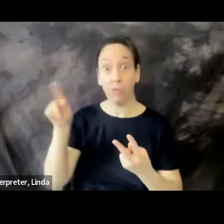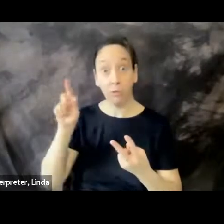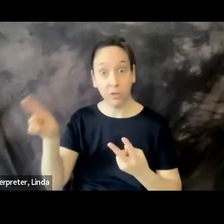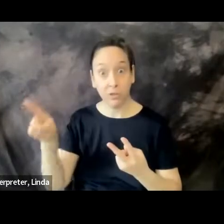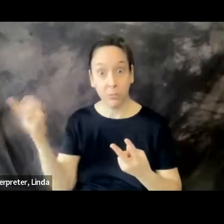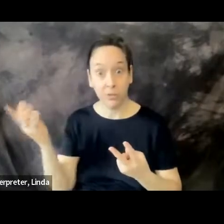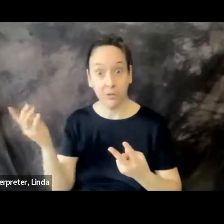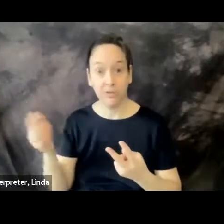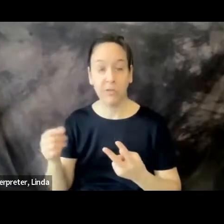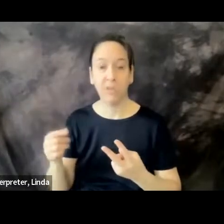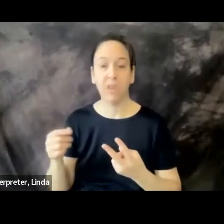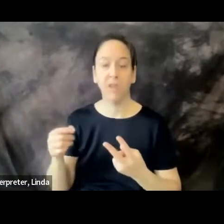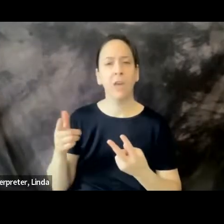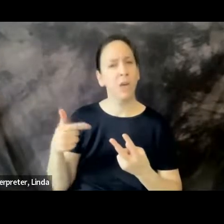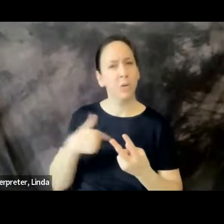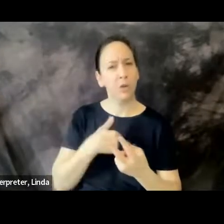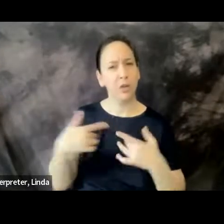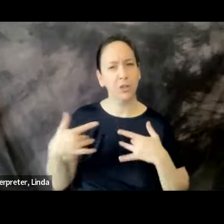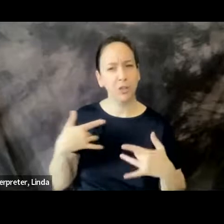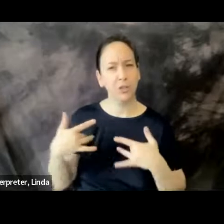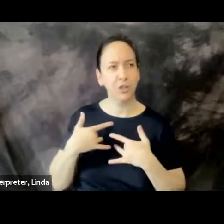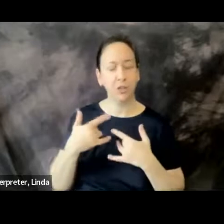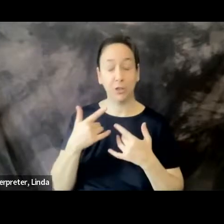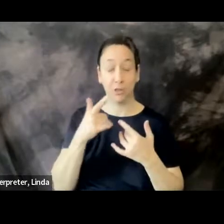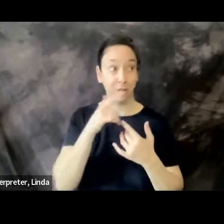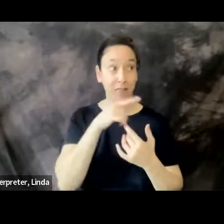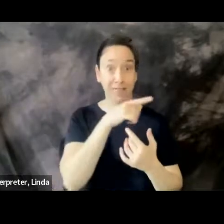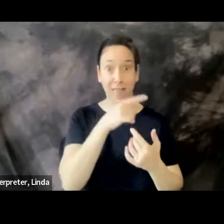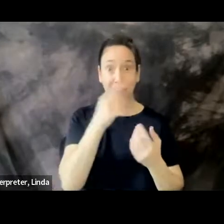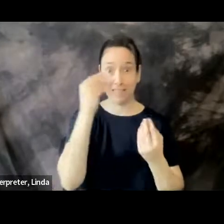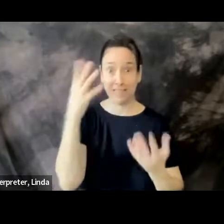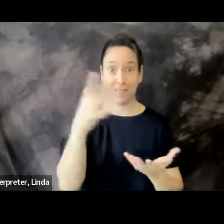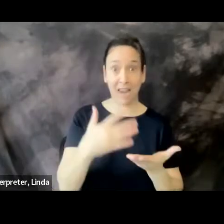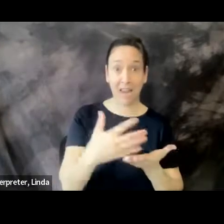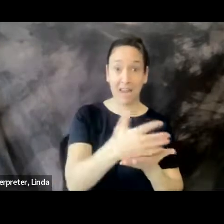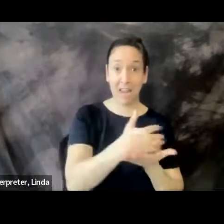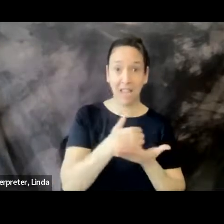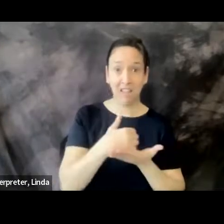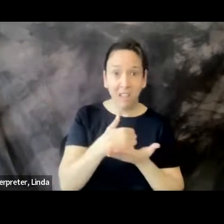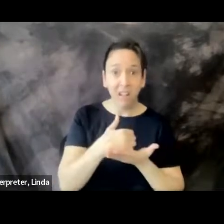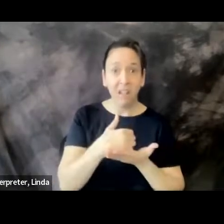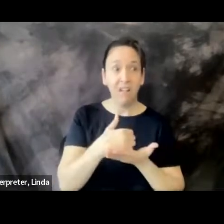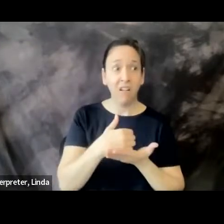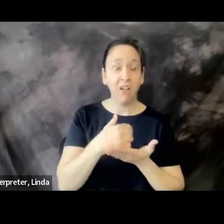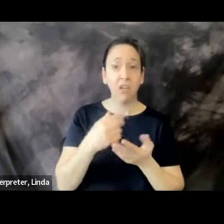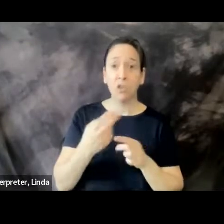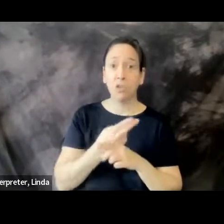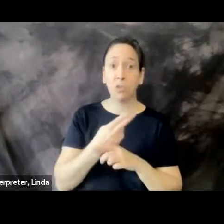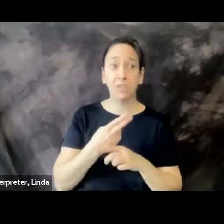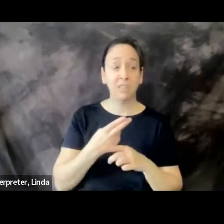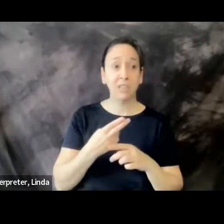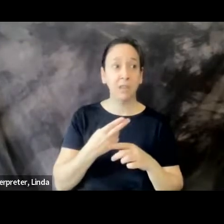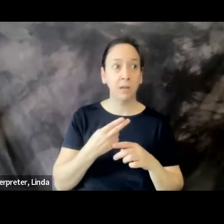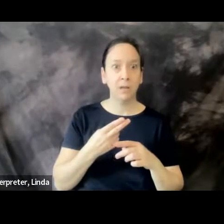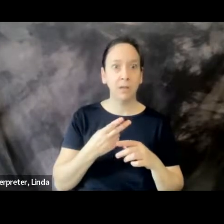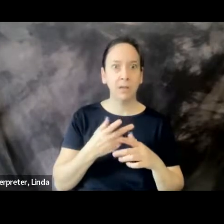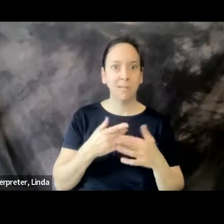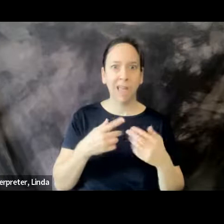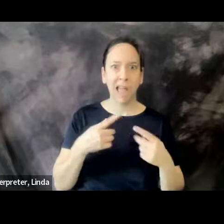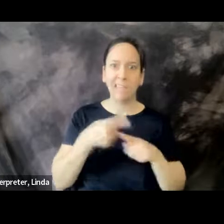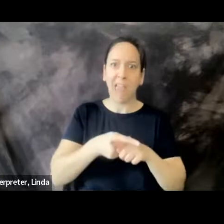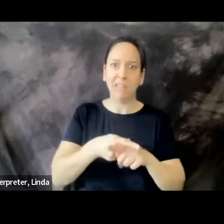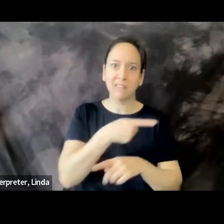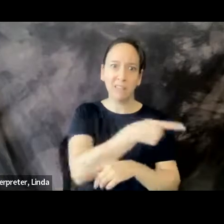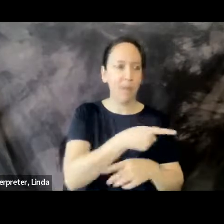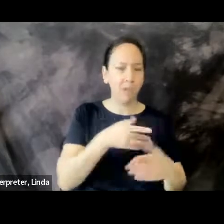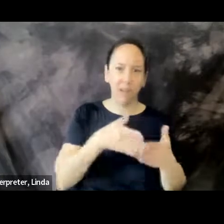that some of the data that's being collected is actually being used against the beneficiary, such